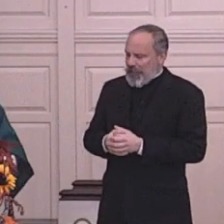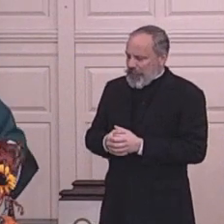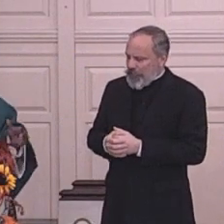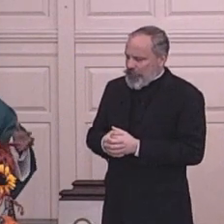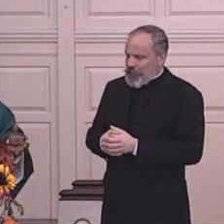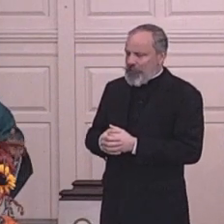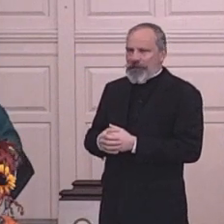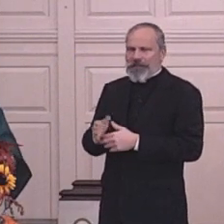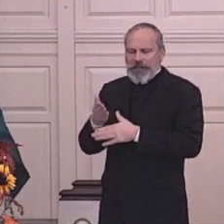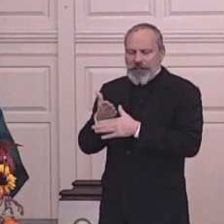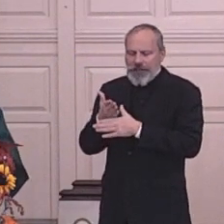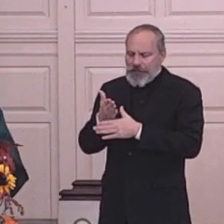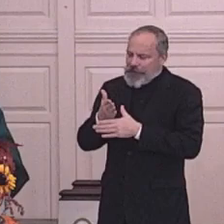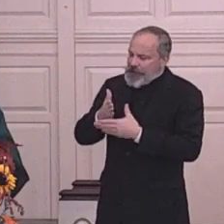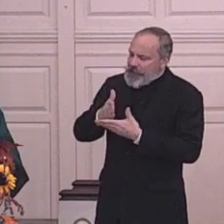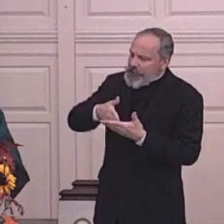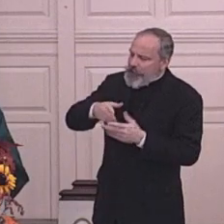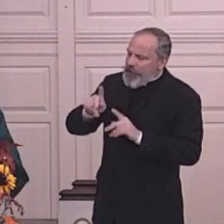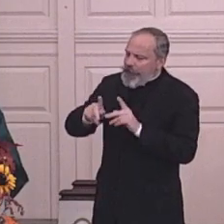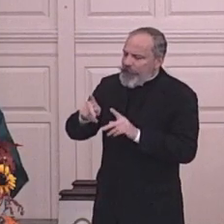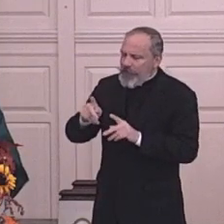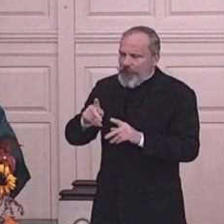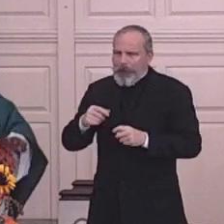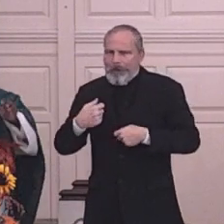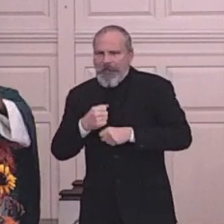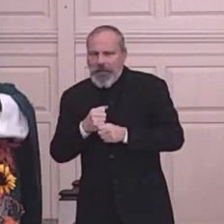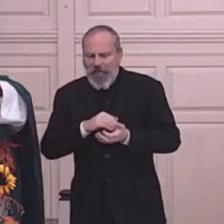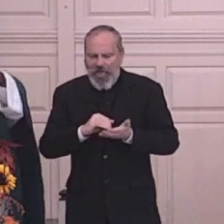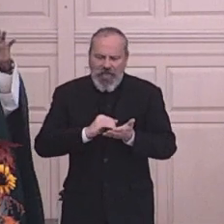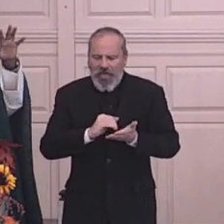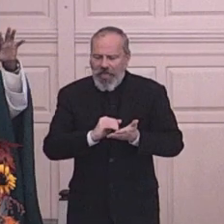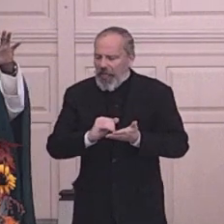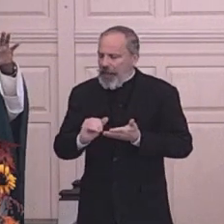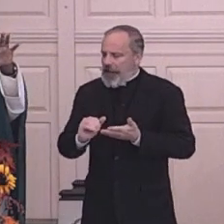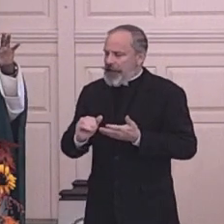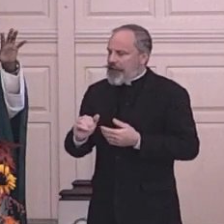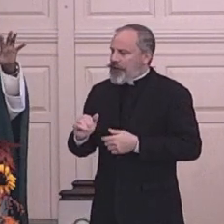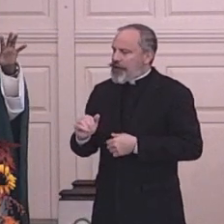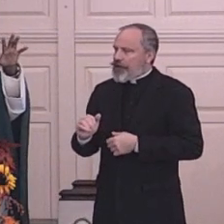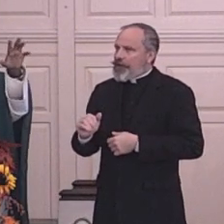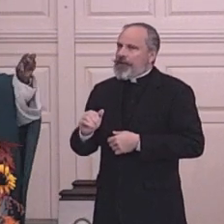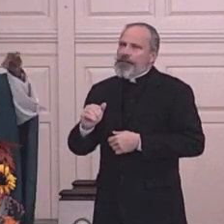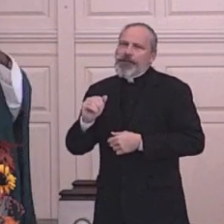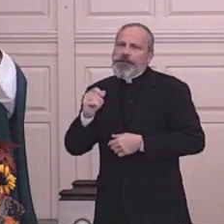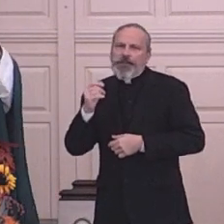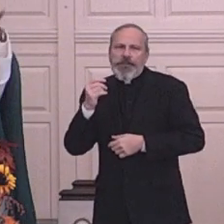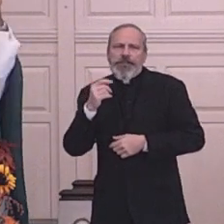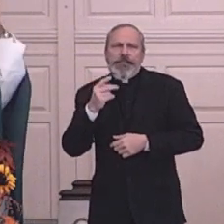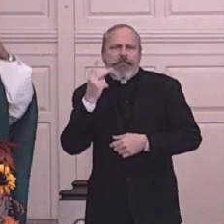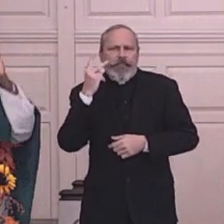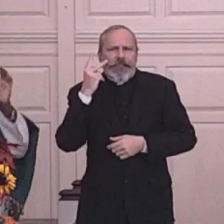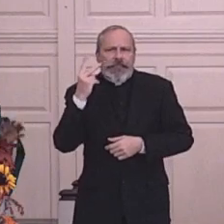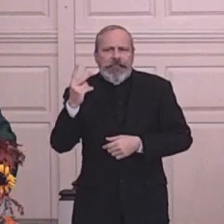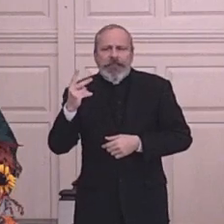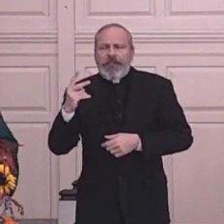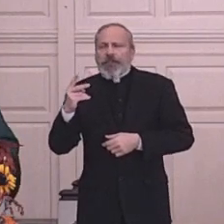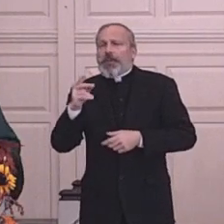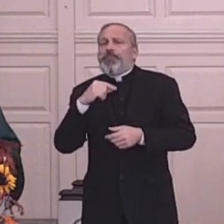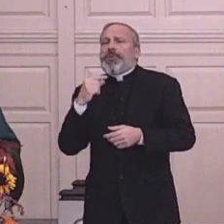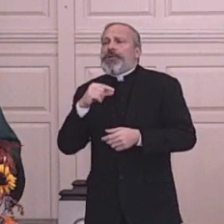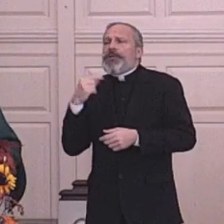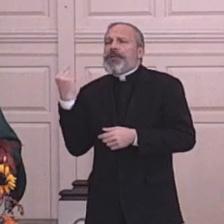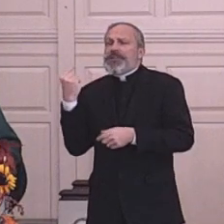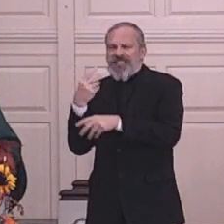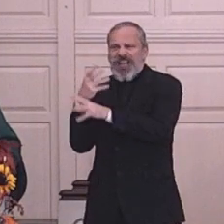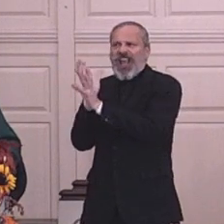and say, some people take excuses and said, "Look, the priest scandalized the flock, and so some people ran out of the church because